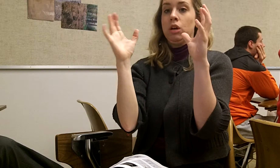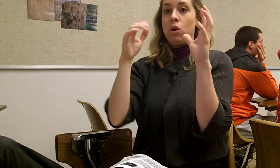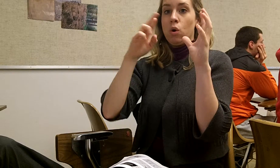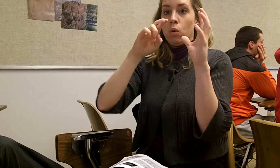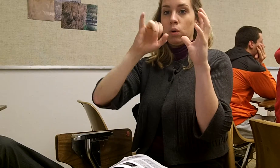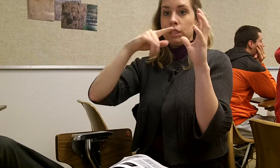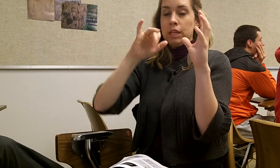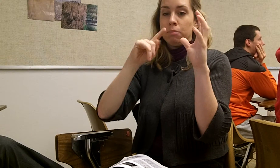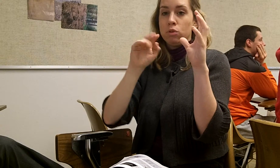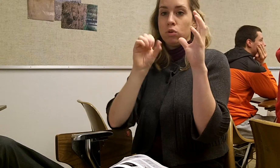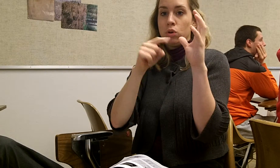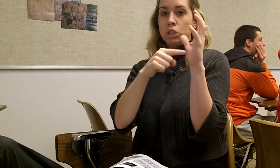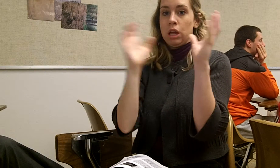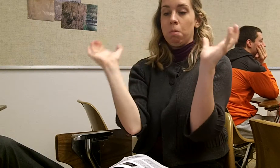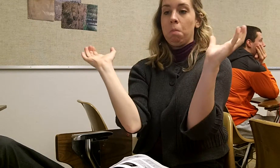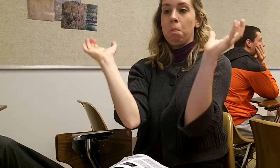together and sort of joint bind the signal.